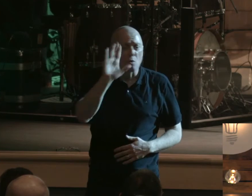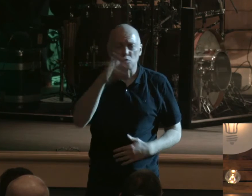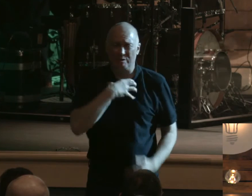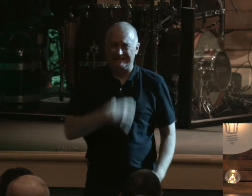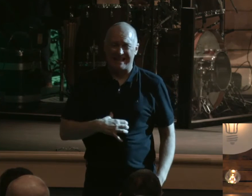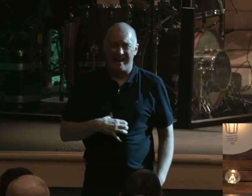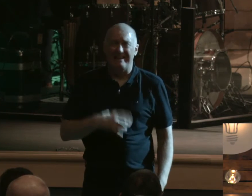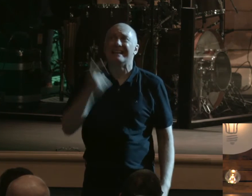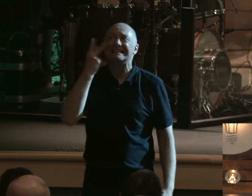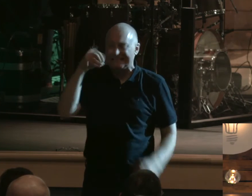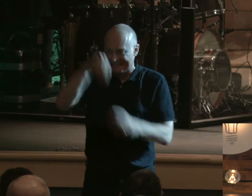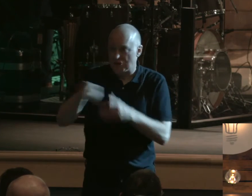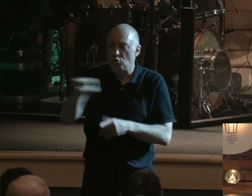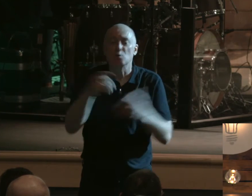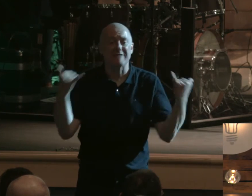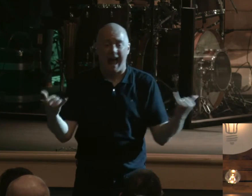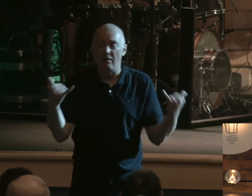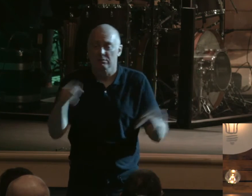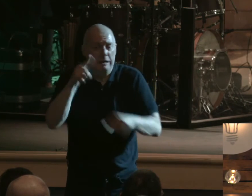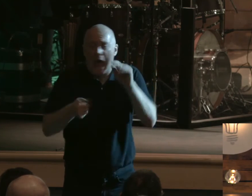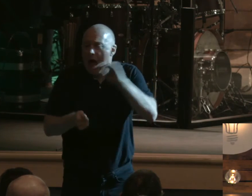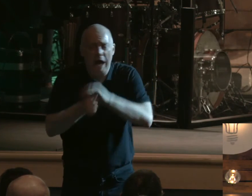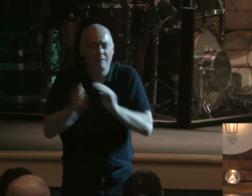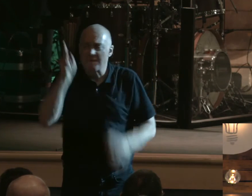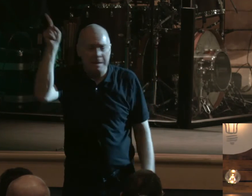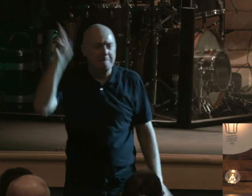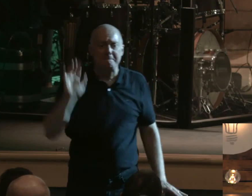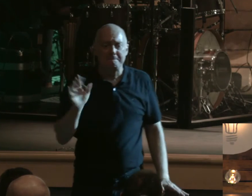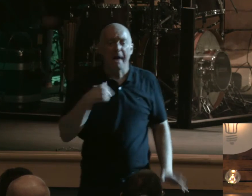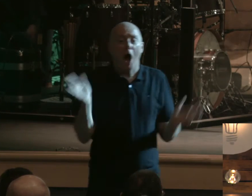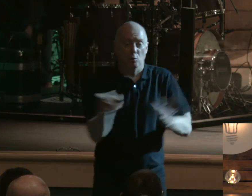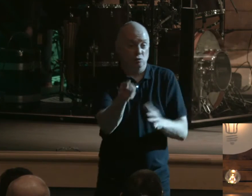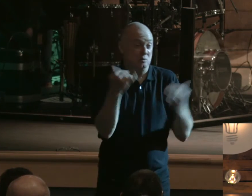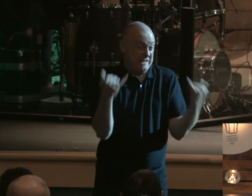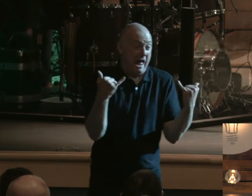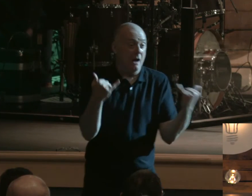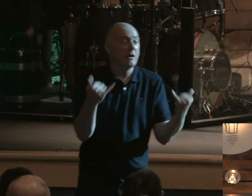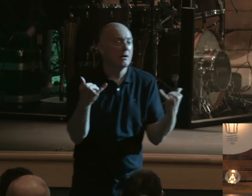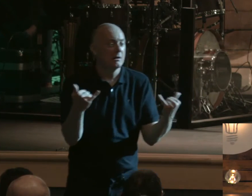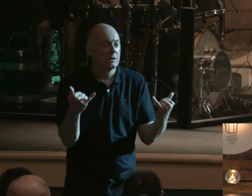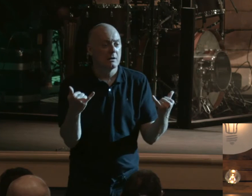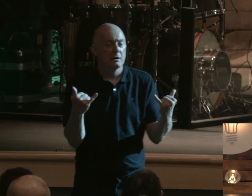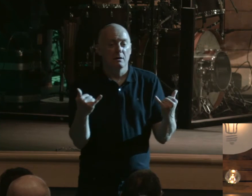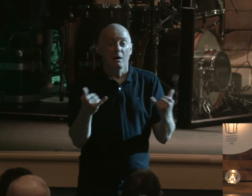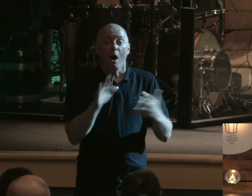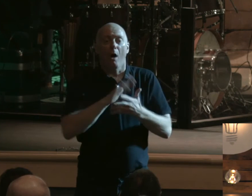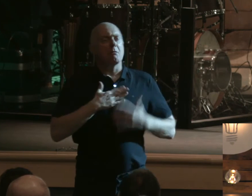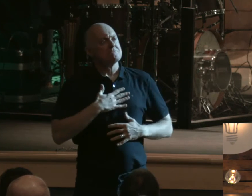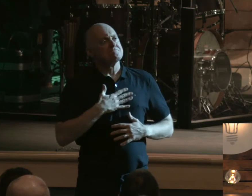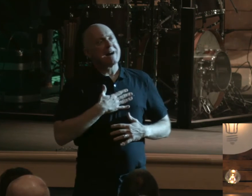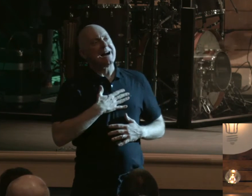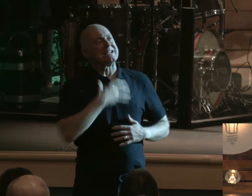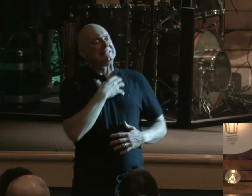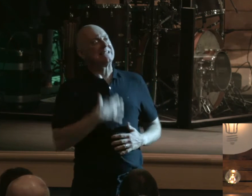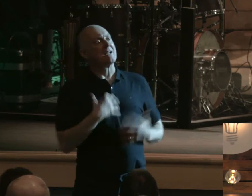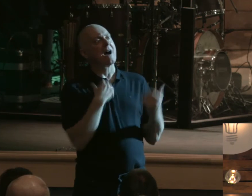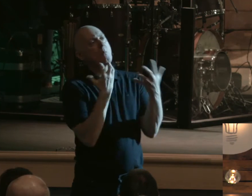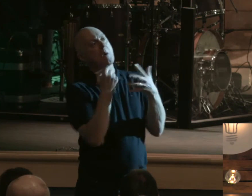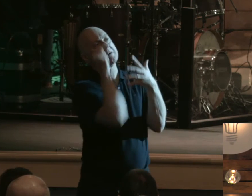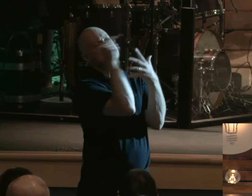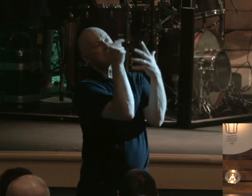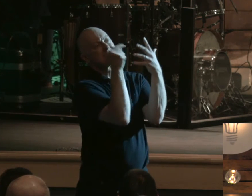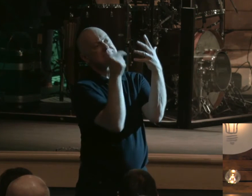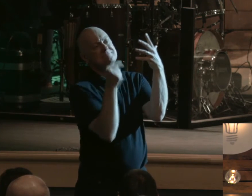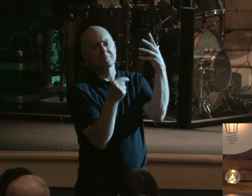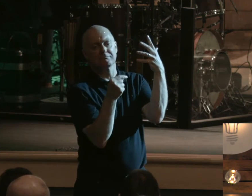desire perfectly. He sees it all. So I just encourage you strongly right now, put all your motivations on the table and to let